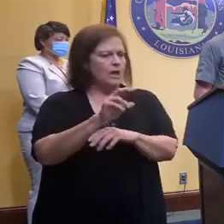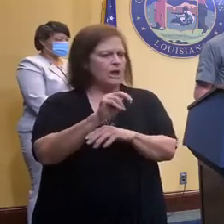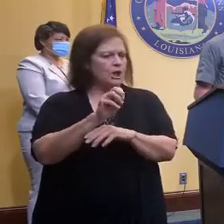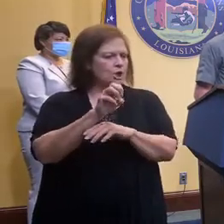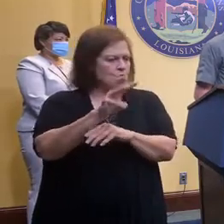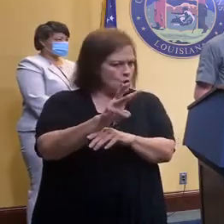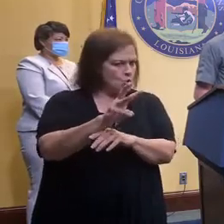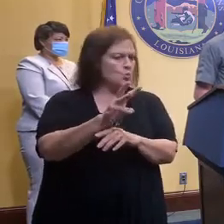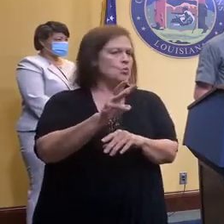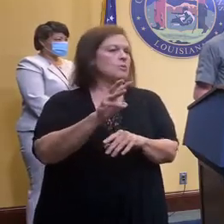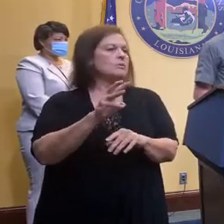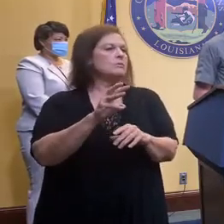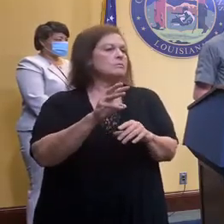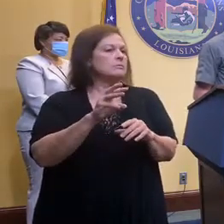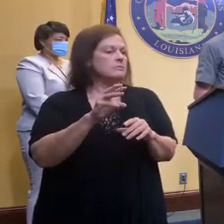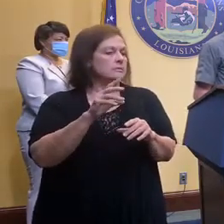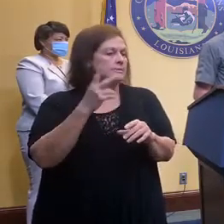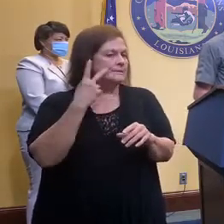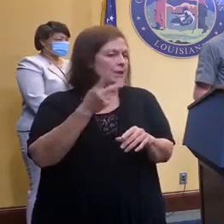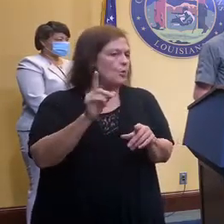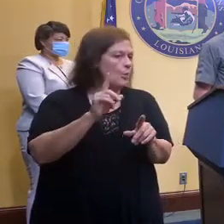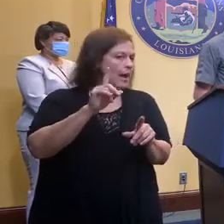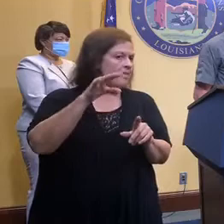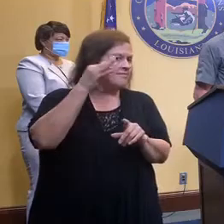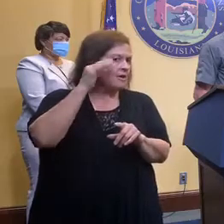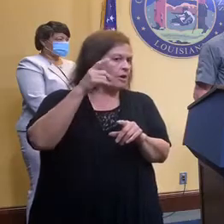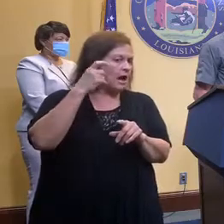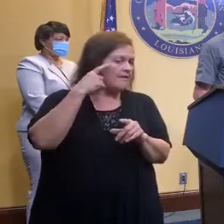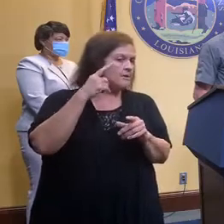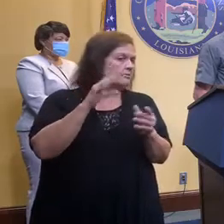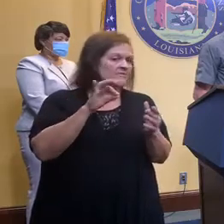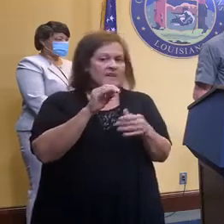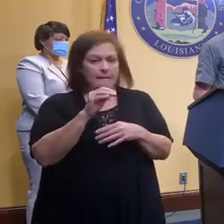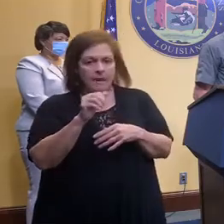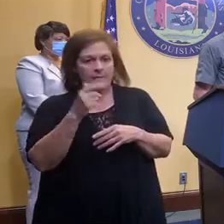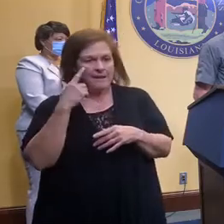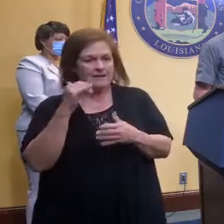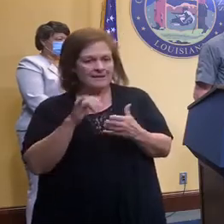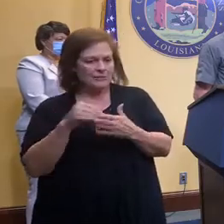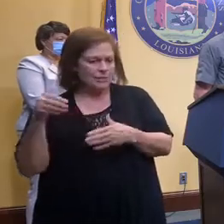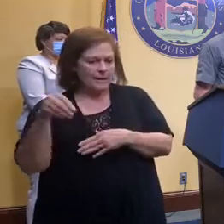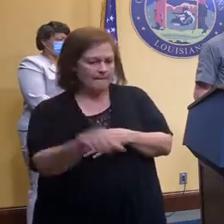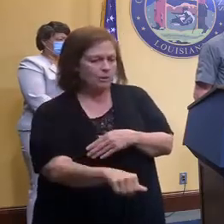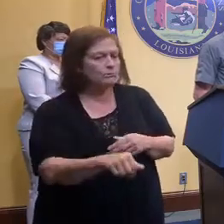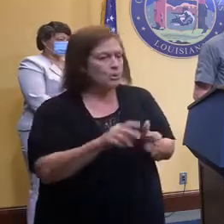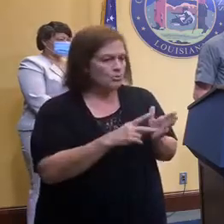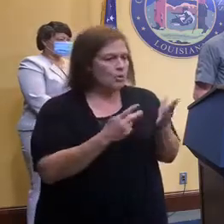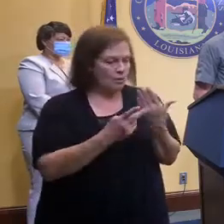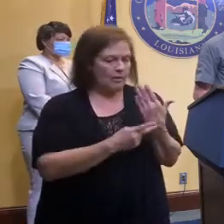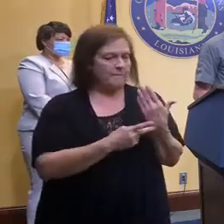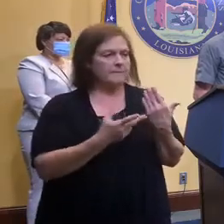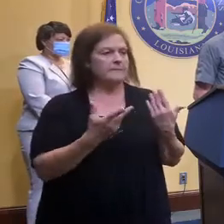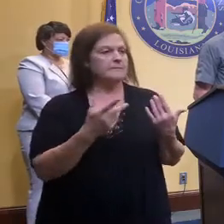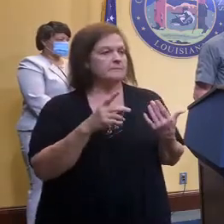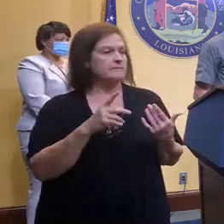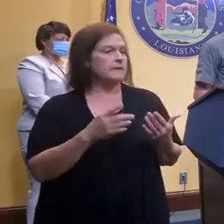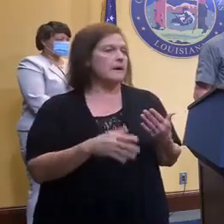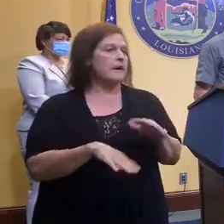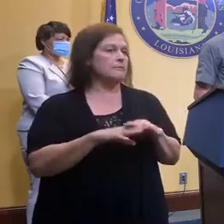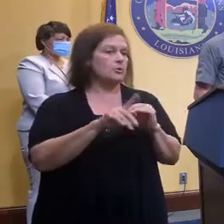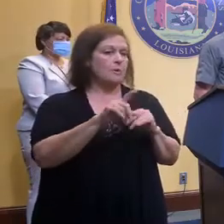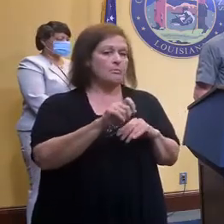how it's looking and where the federal government is and FEMA is at this point. It's a reimbursable program. Again, providing up to